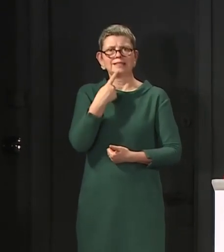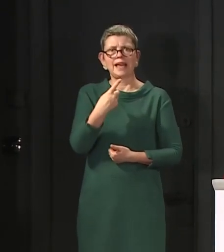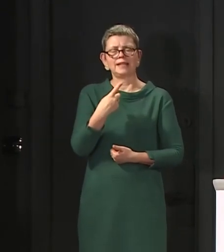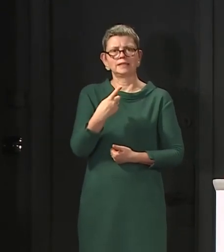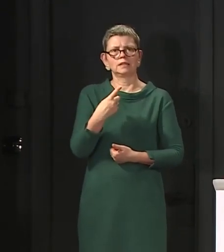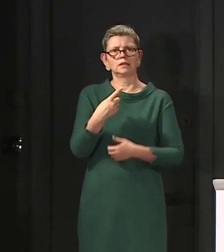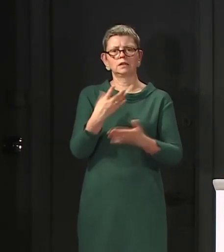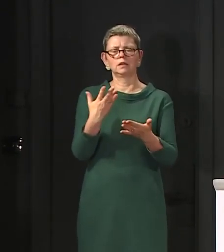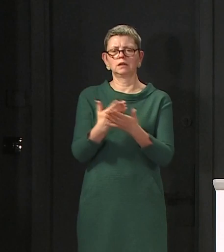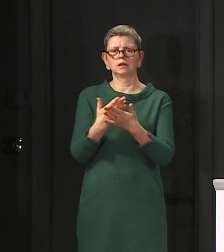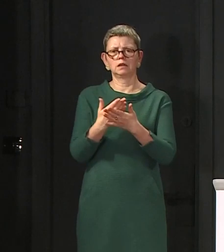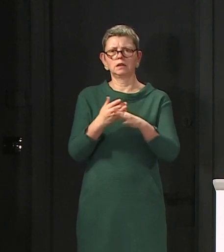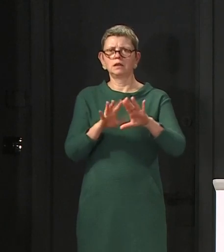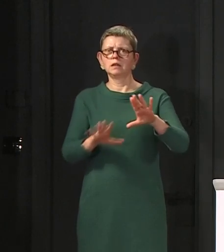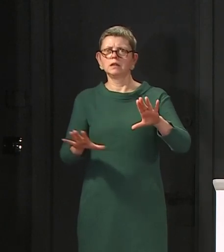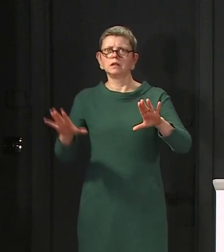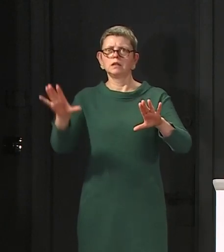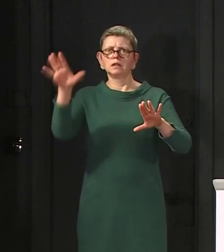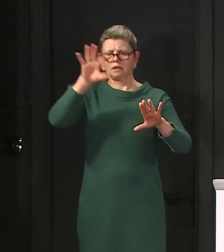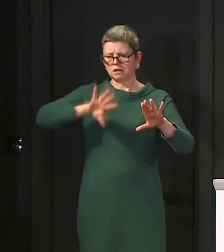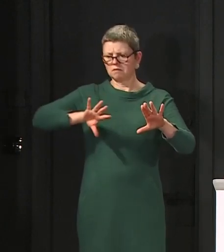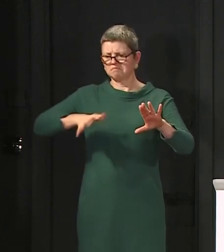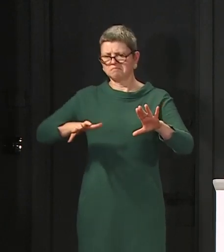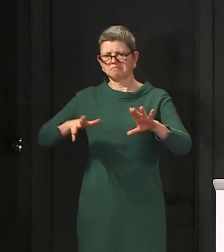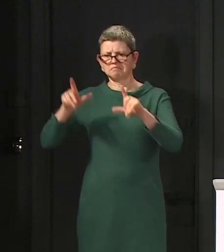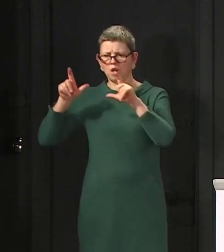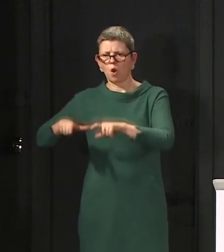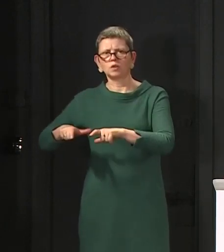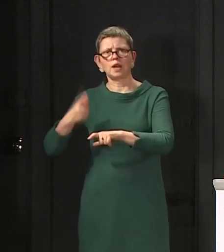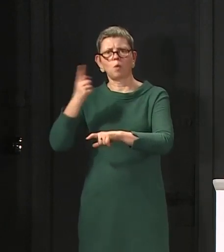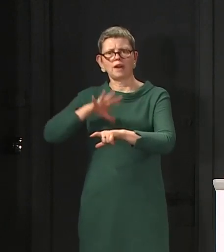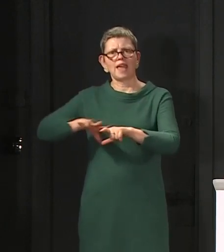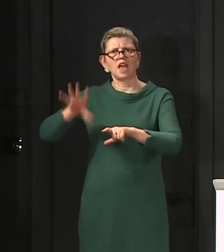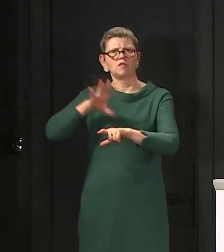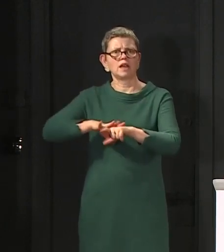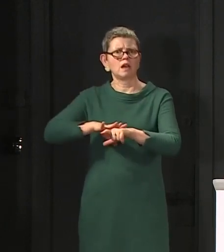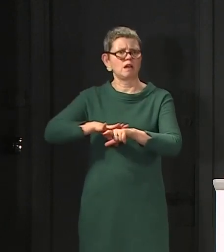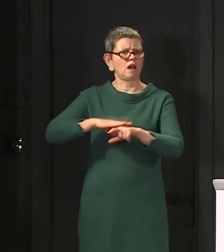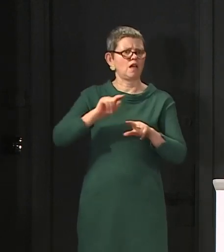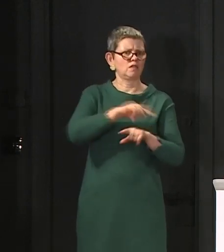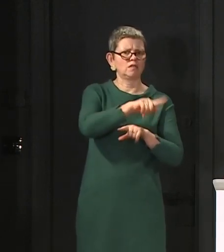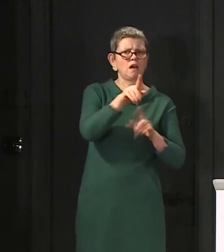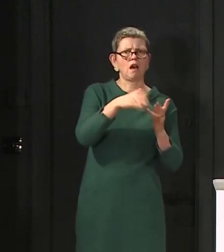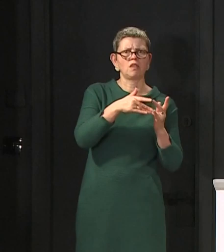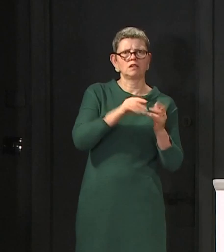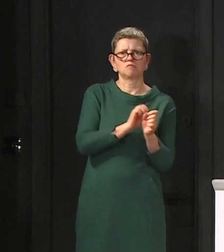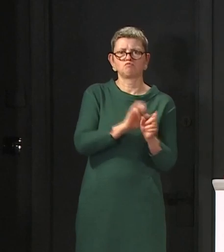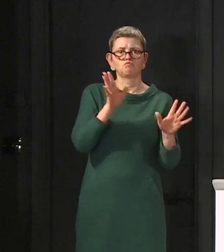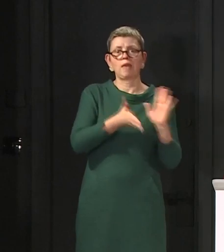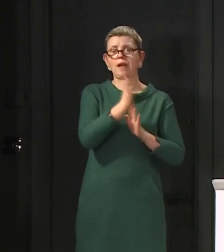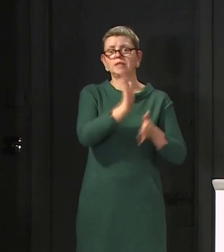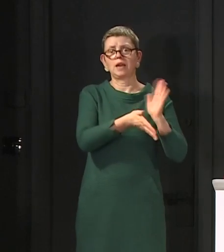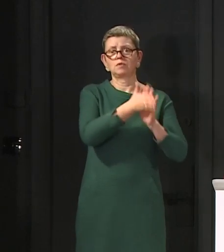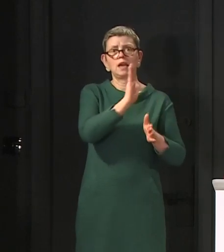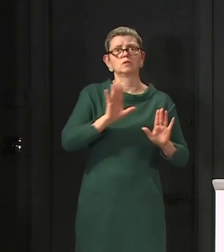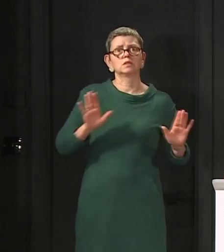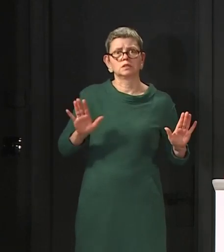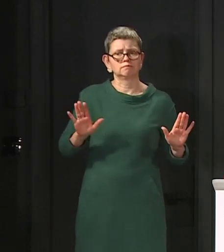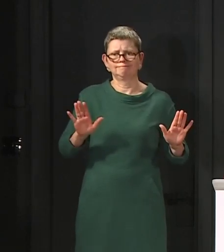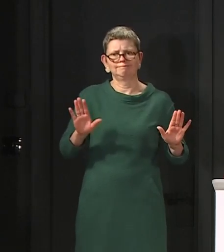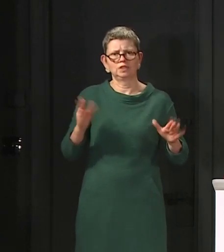country and not locking down other bits of the country doesn't work. When that approach was attempted in Italy, lots of essentially middle-class people went